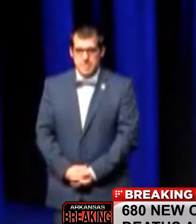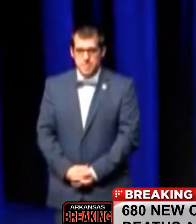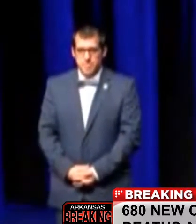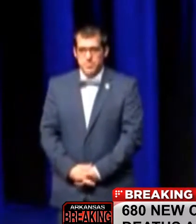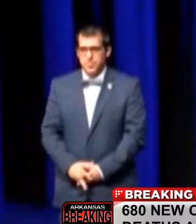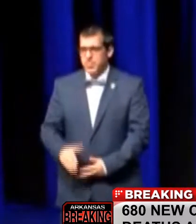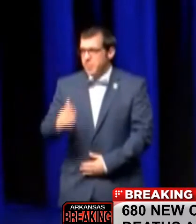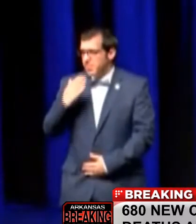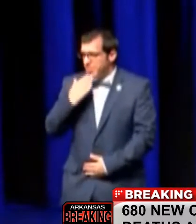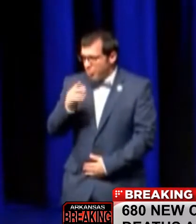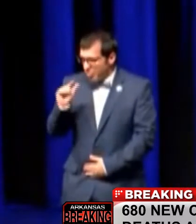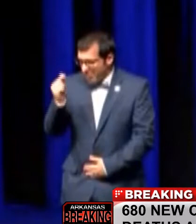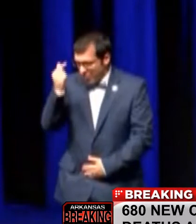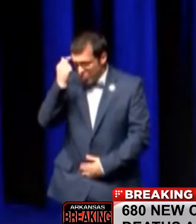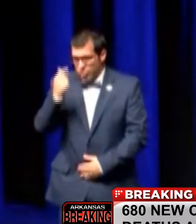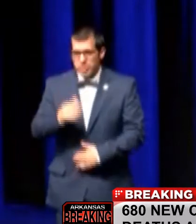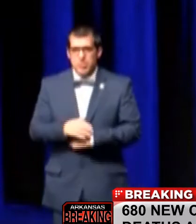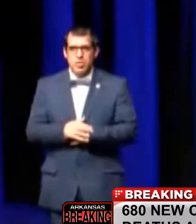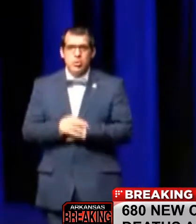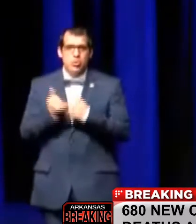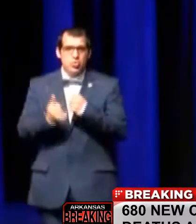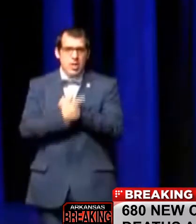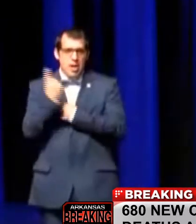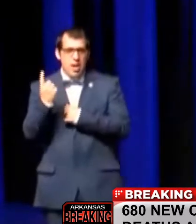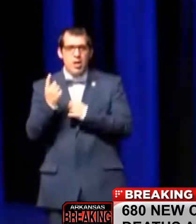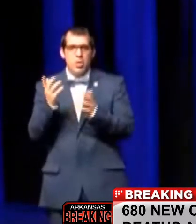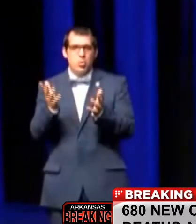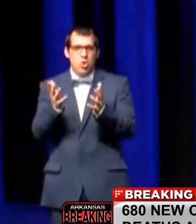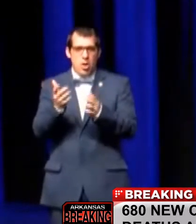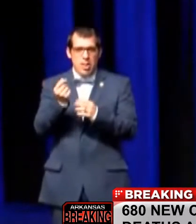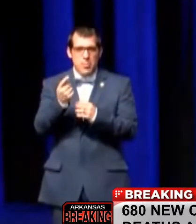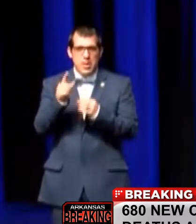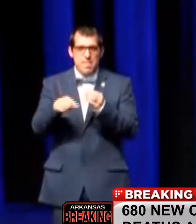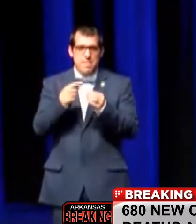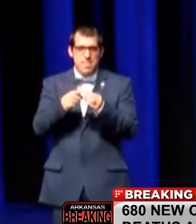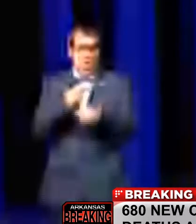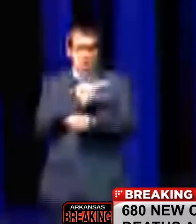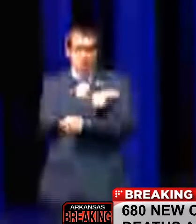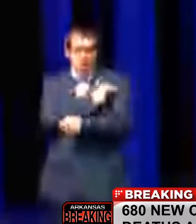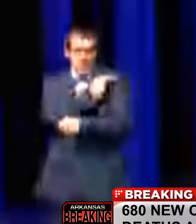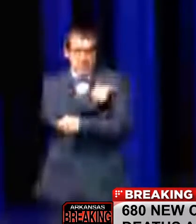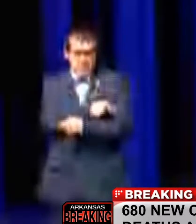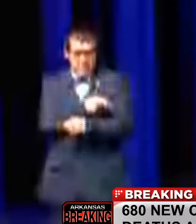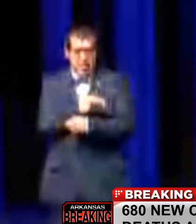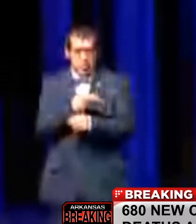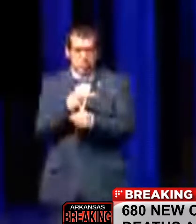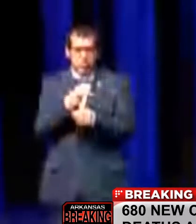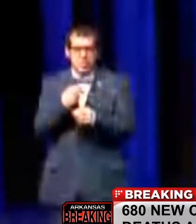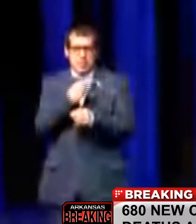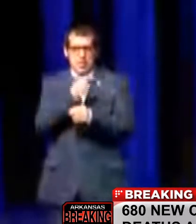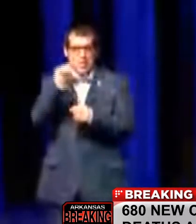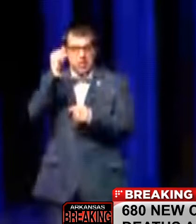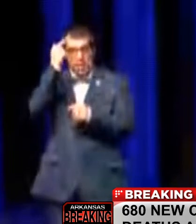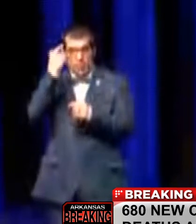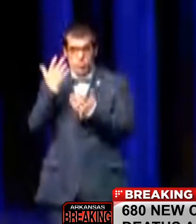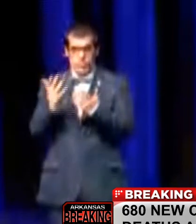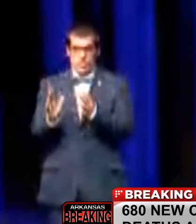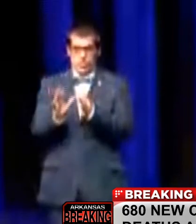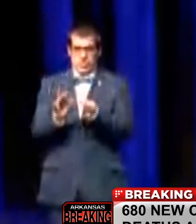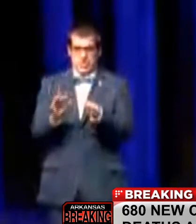Thank you, Governor. So today I would like to talk a little bit about the hospitalizations. As the Governor mentioned, we